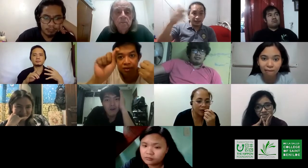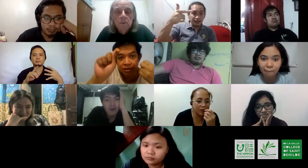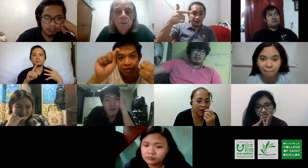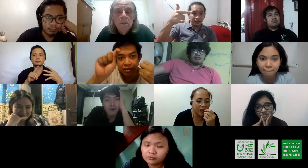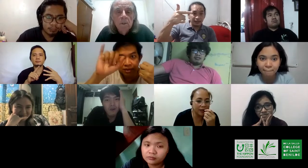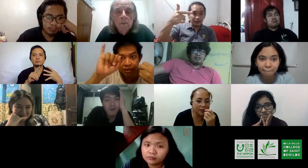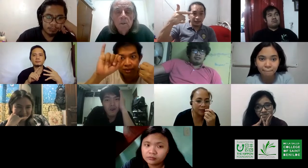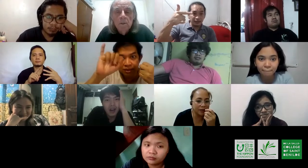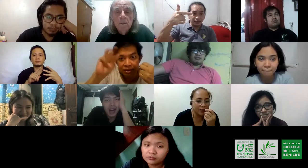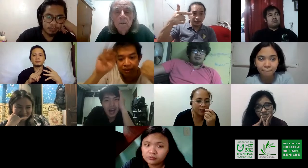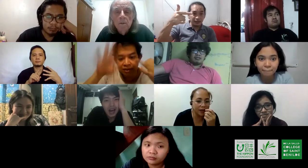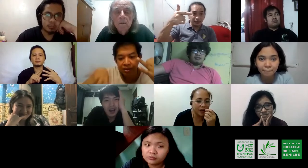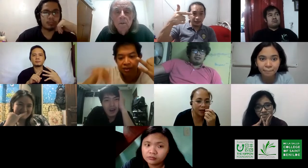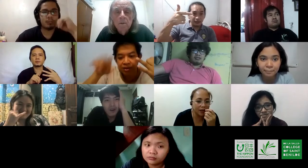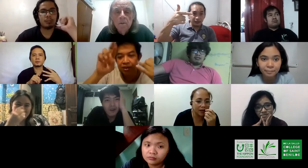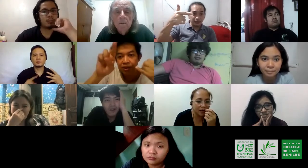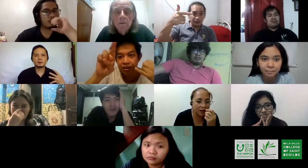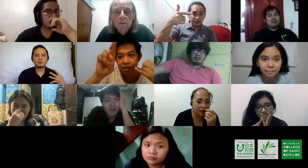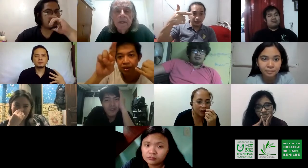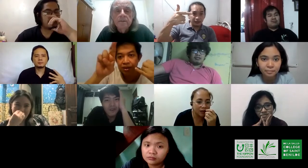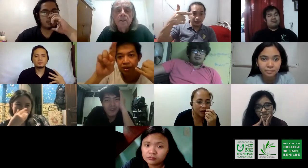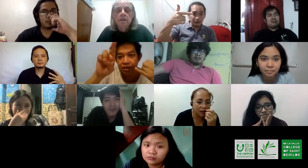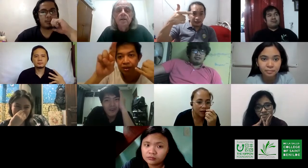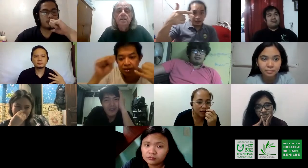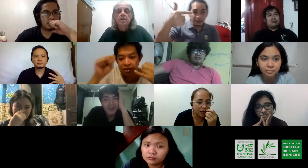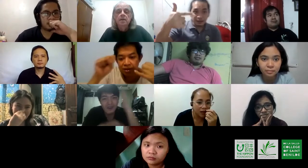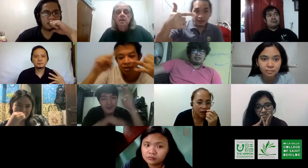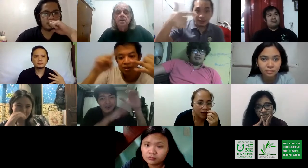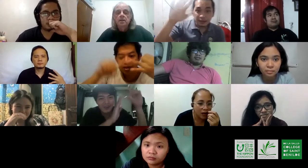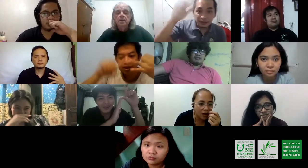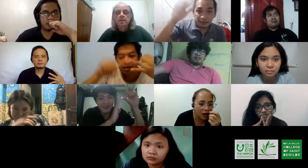I think Ray has something to say. yes, uh-huh.